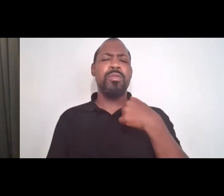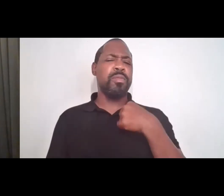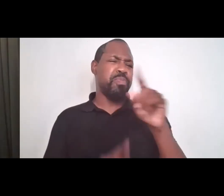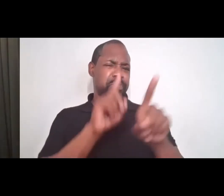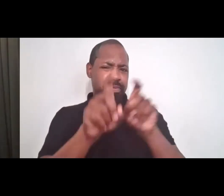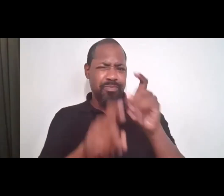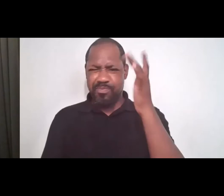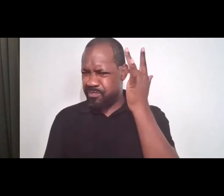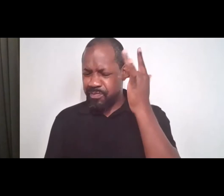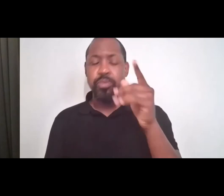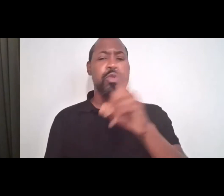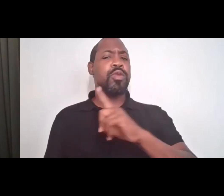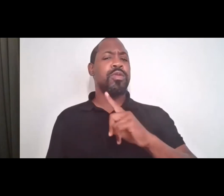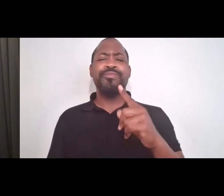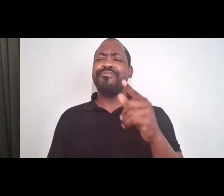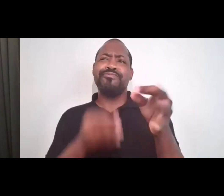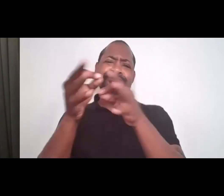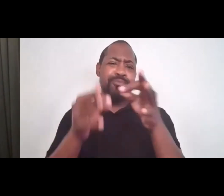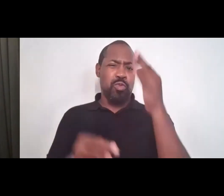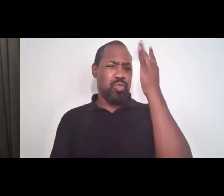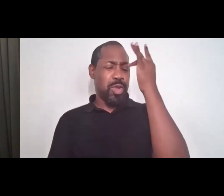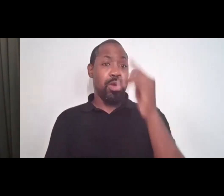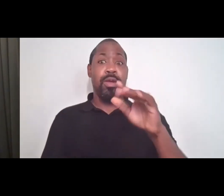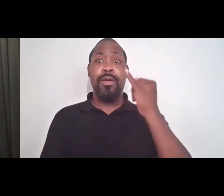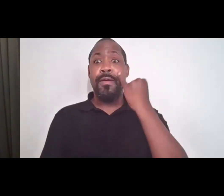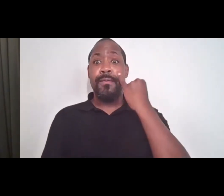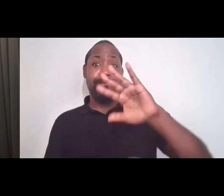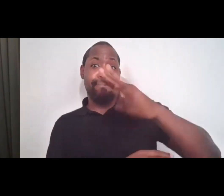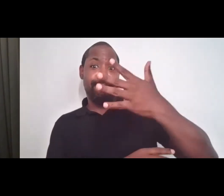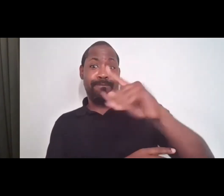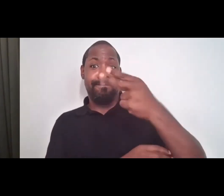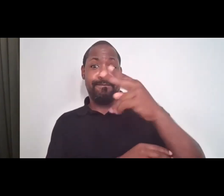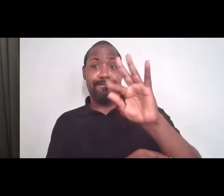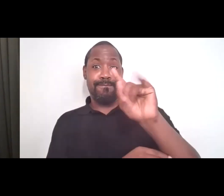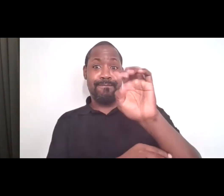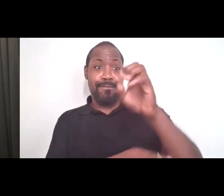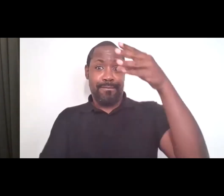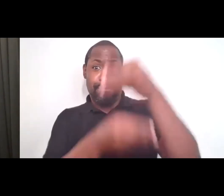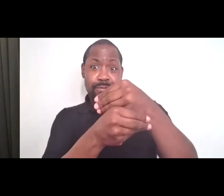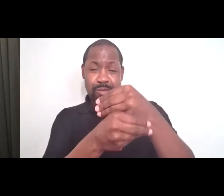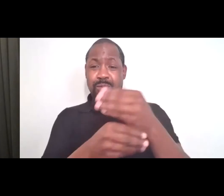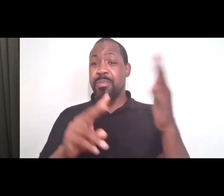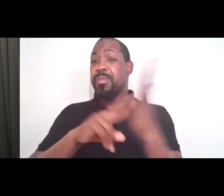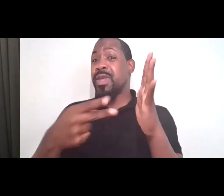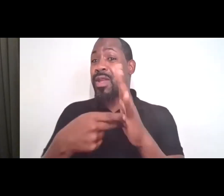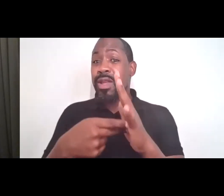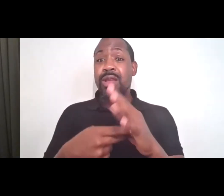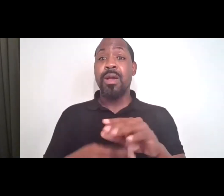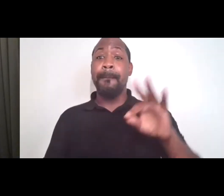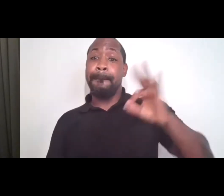legislature turned that down. I asked more about it to find out what we could do to follow up. And they said